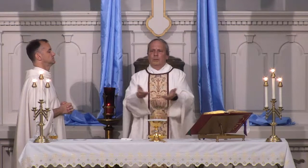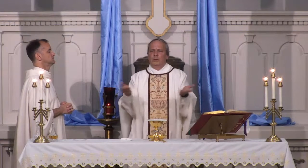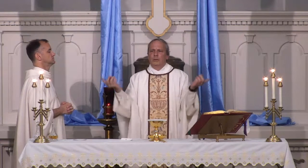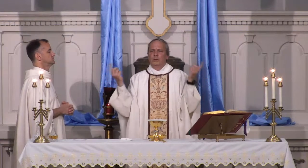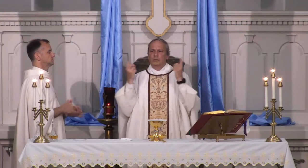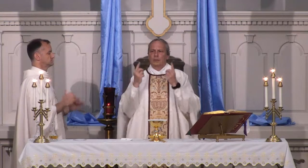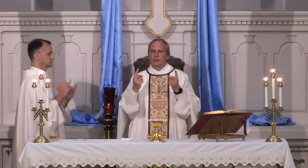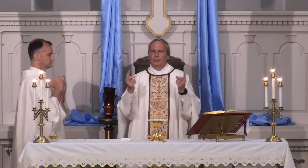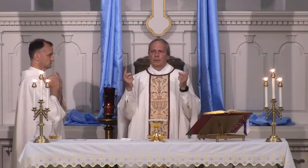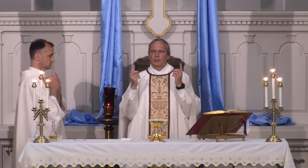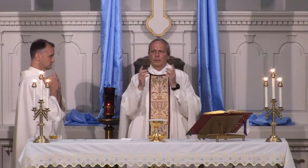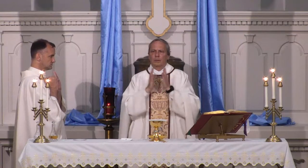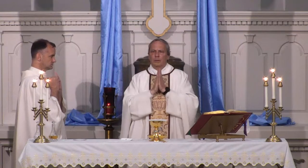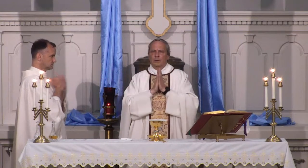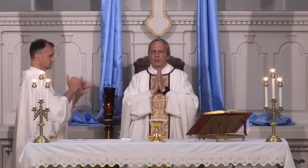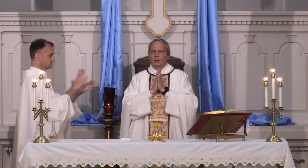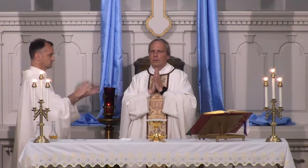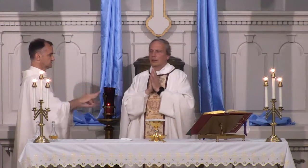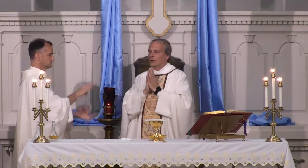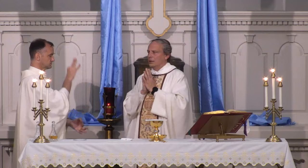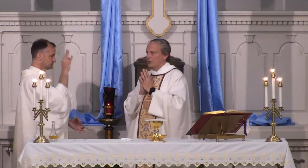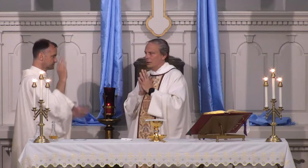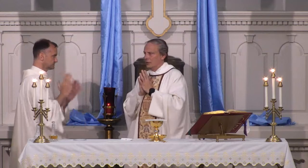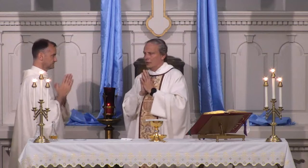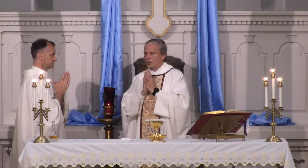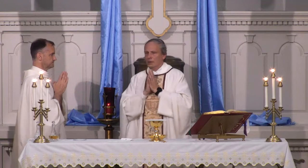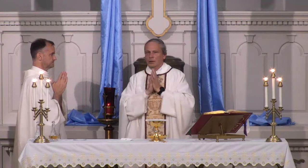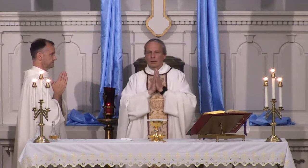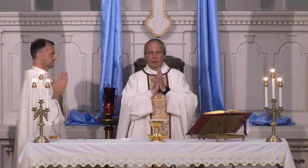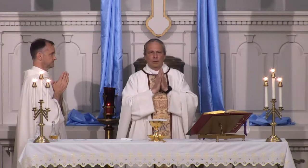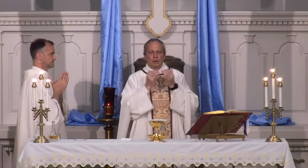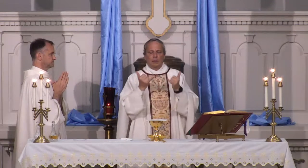The peace of the Lord be with you always.